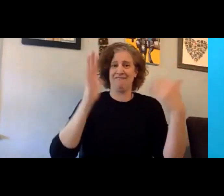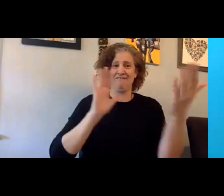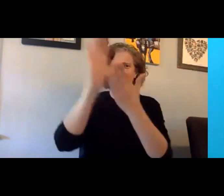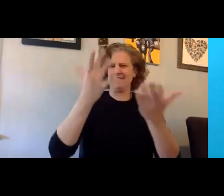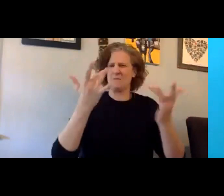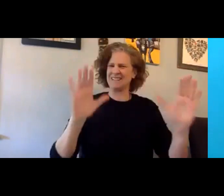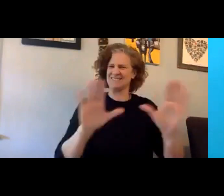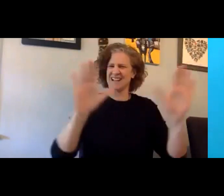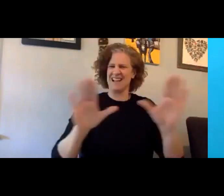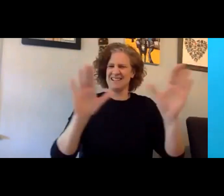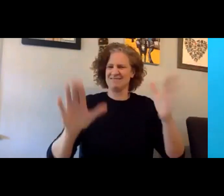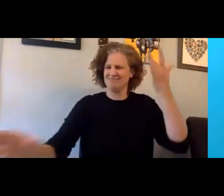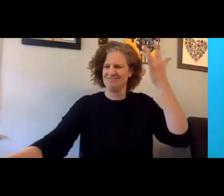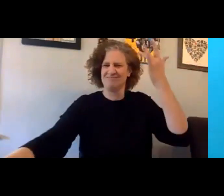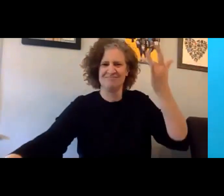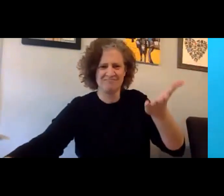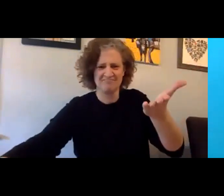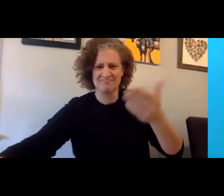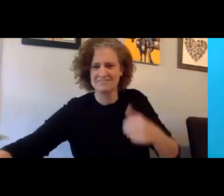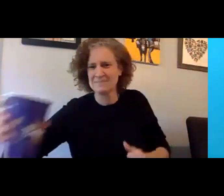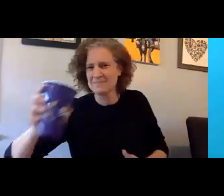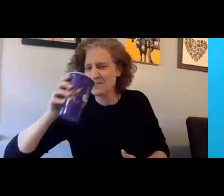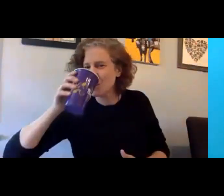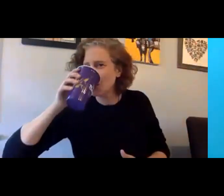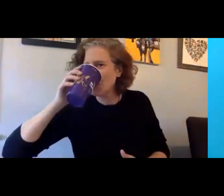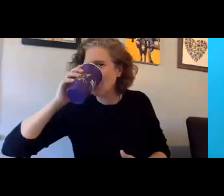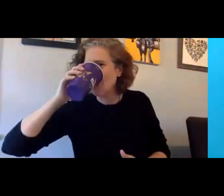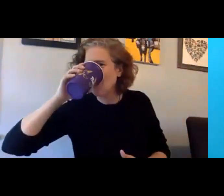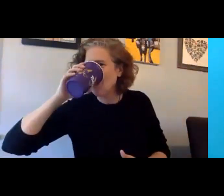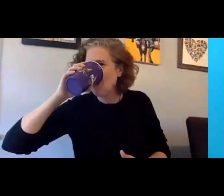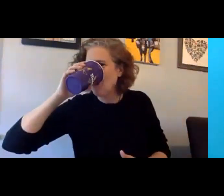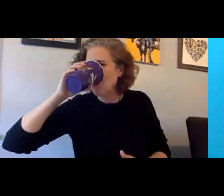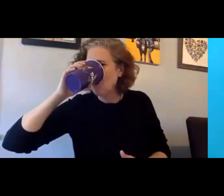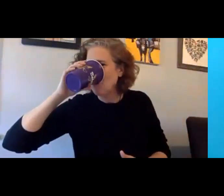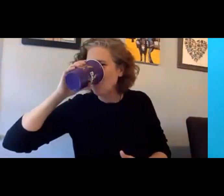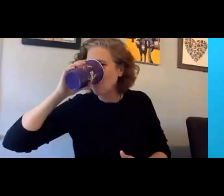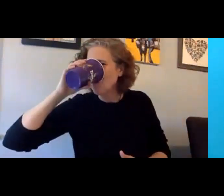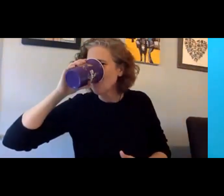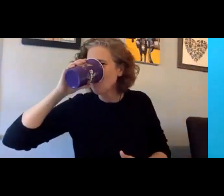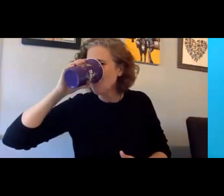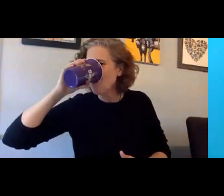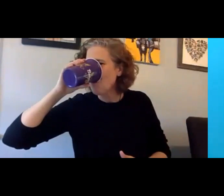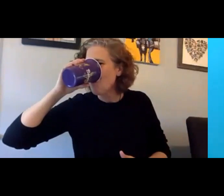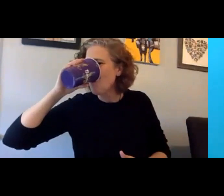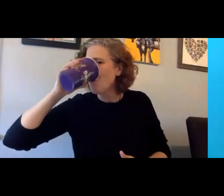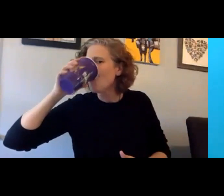With palms out. It's like high fives. Why Sunday? Why is that the sign? Do you know?